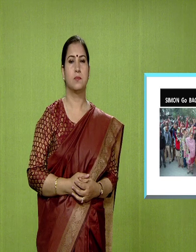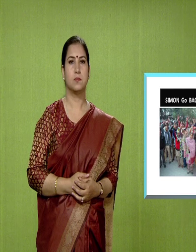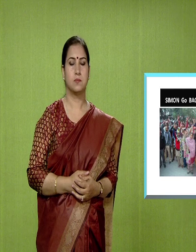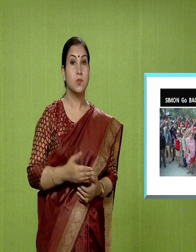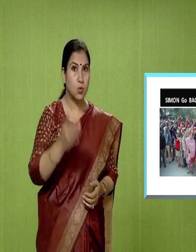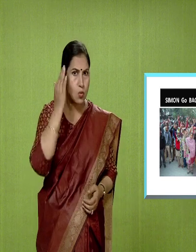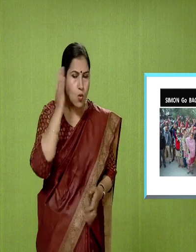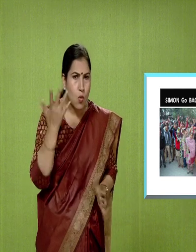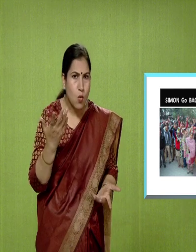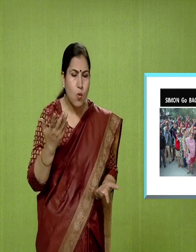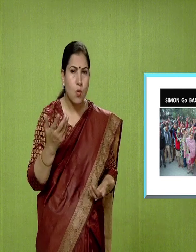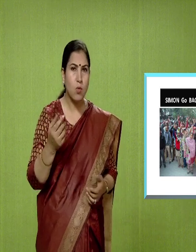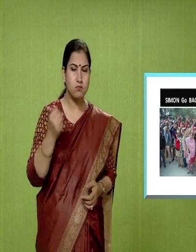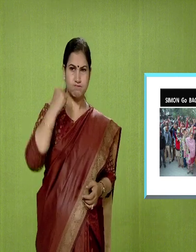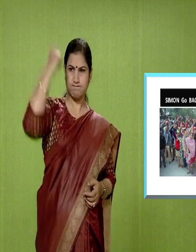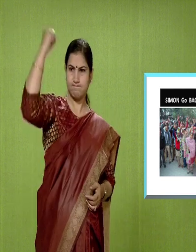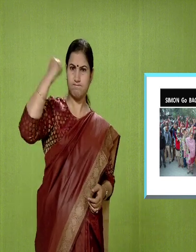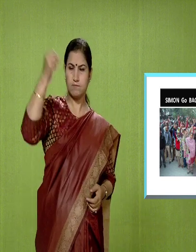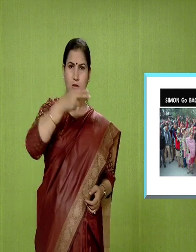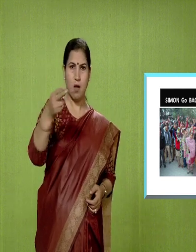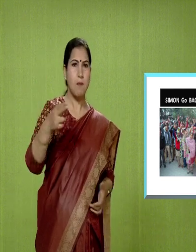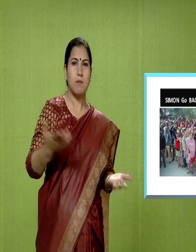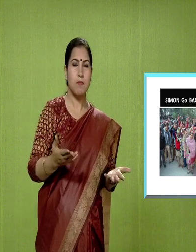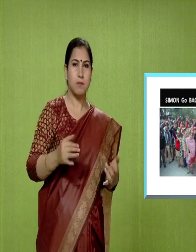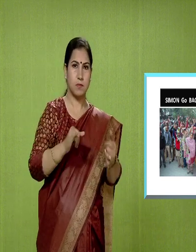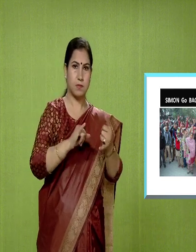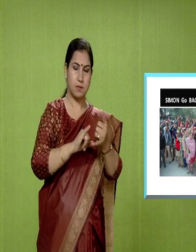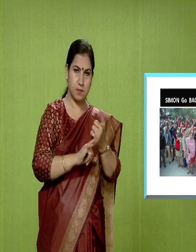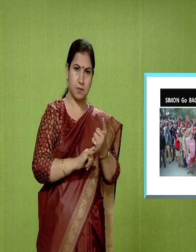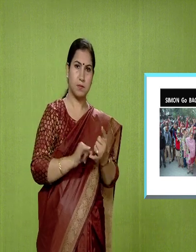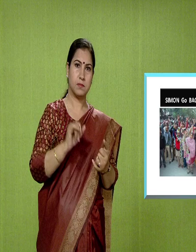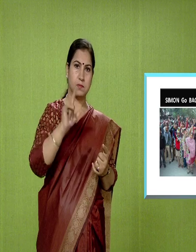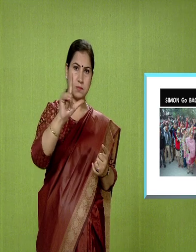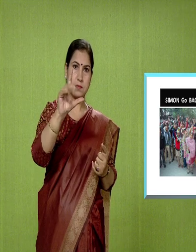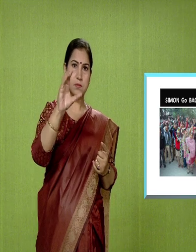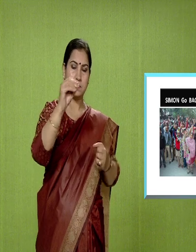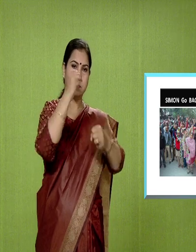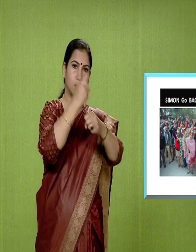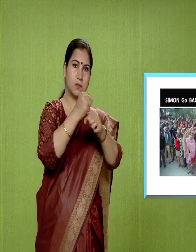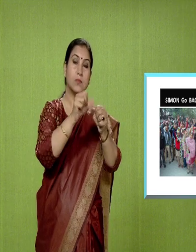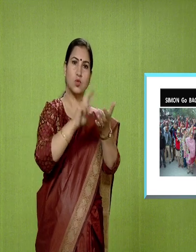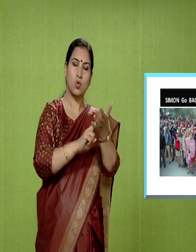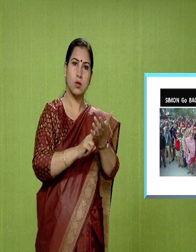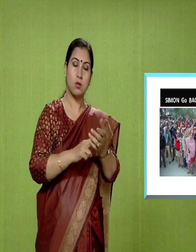Do you know about the slogan that became very popular during this time?